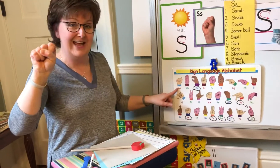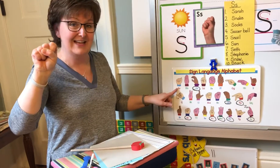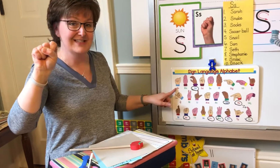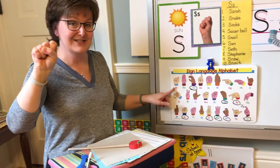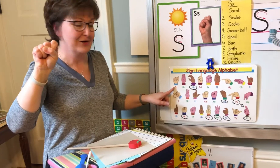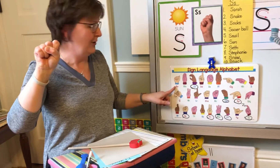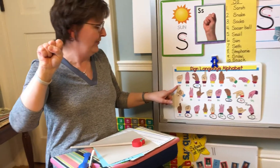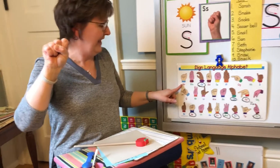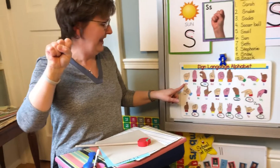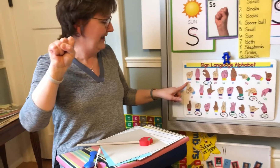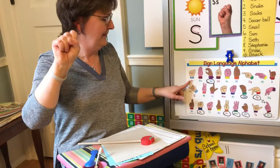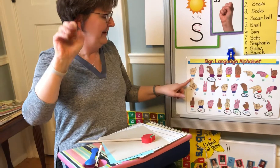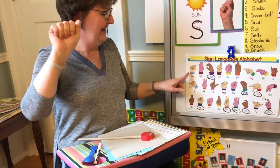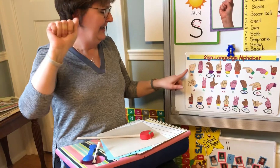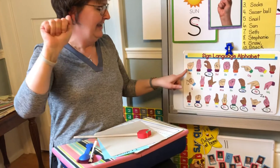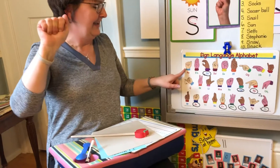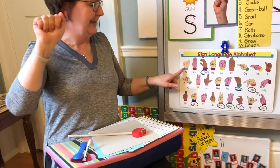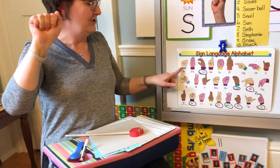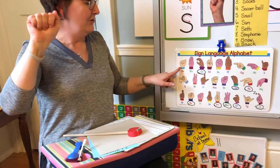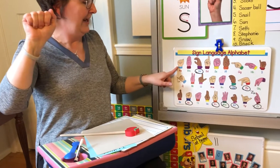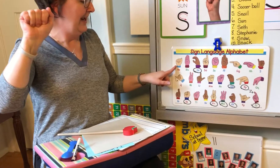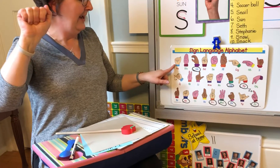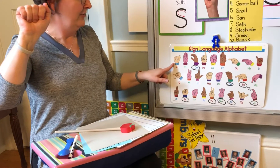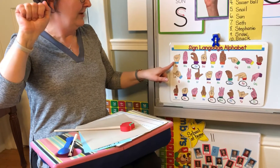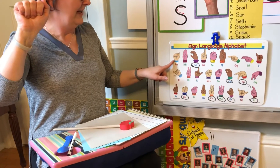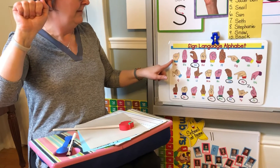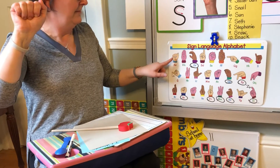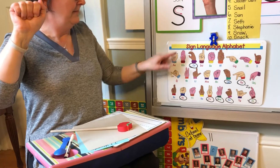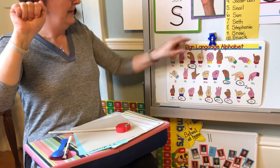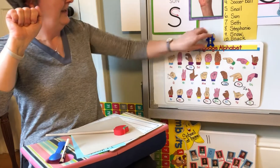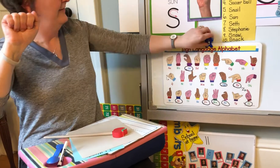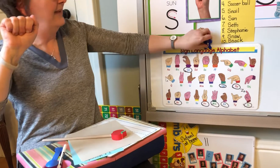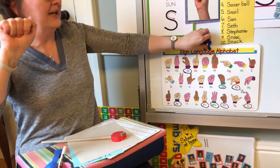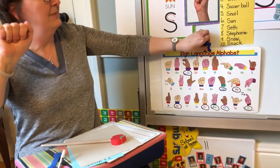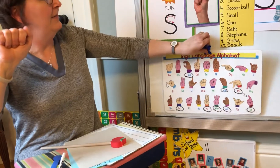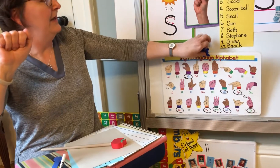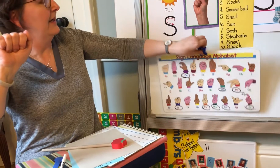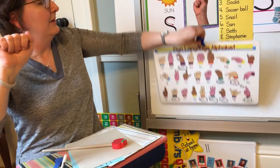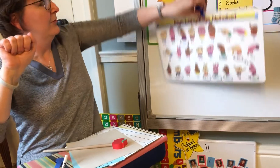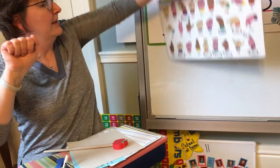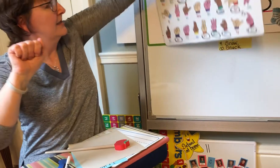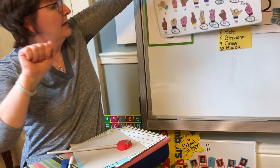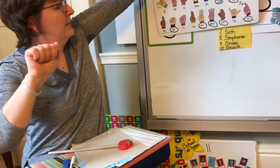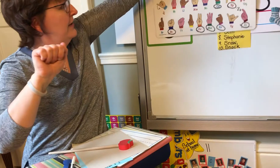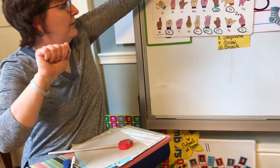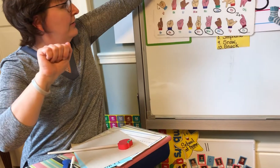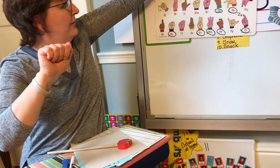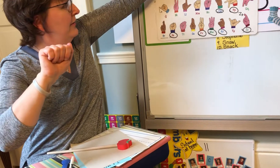S, starting with A. Get your A hand ready. In fact, maybe I can bring this up here.